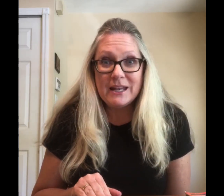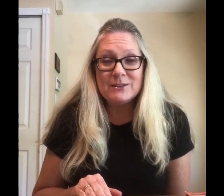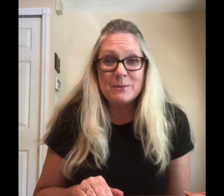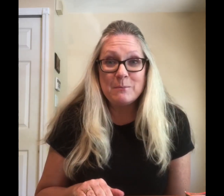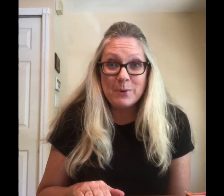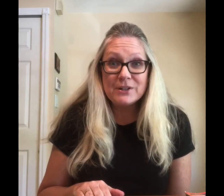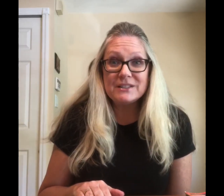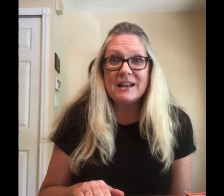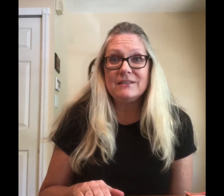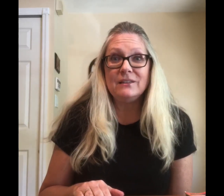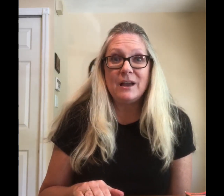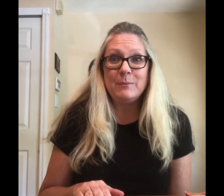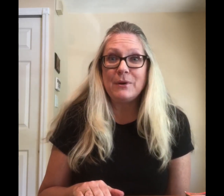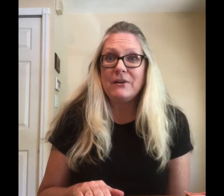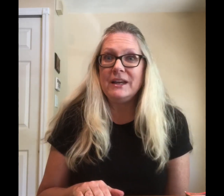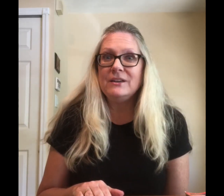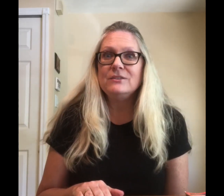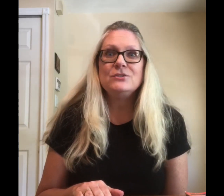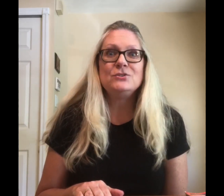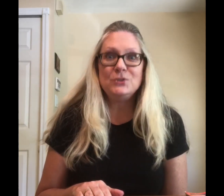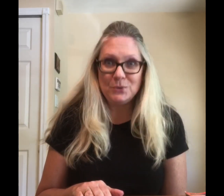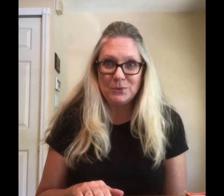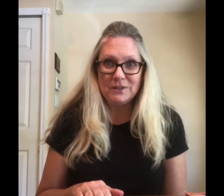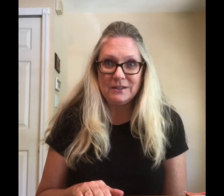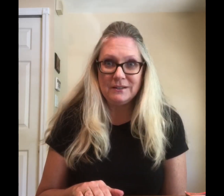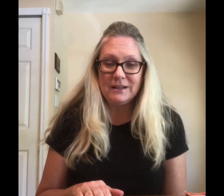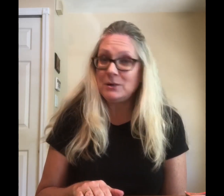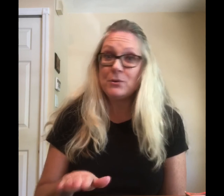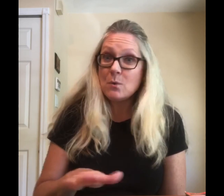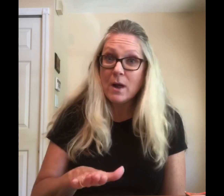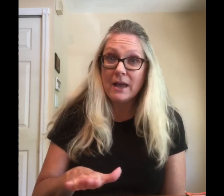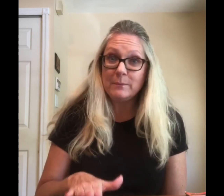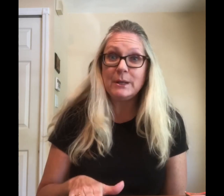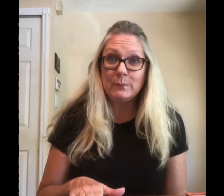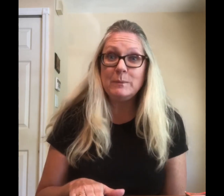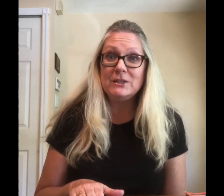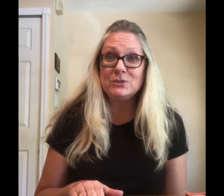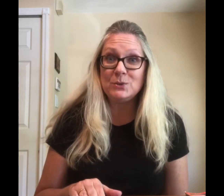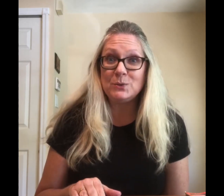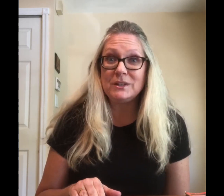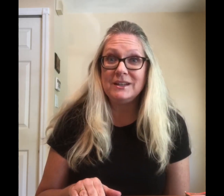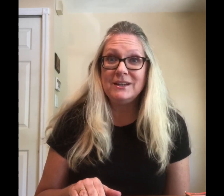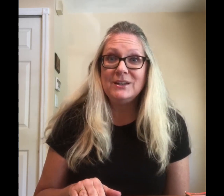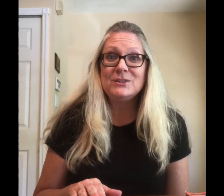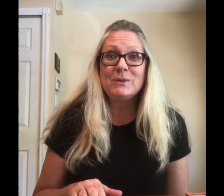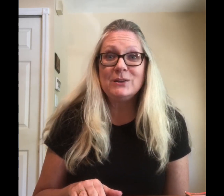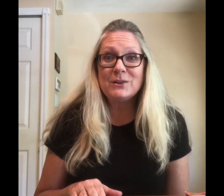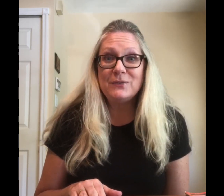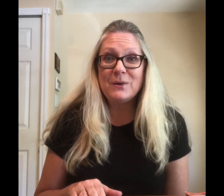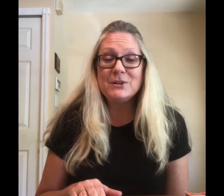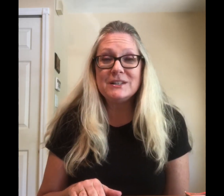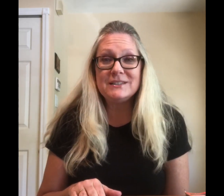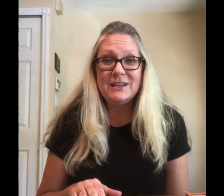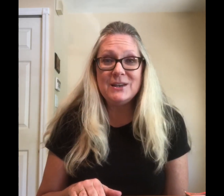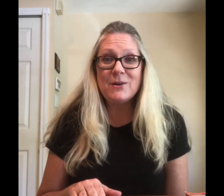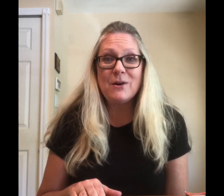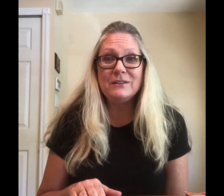some books at the library soon. I don't know when, but it will be soon. So I look forward to seeing all of you,